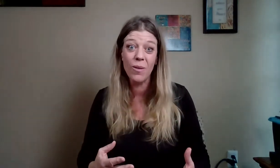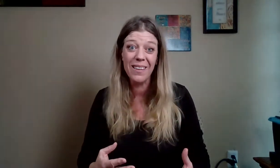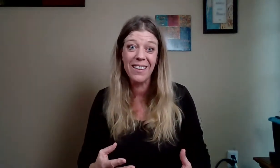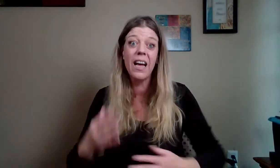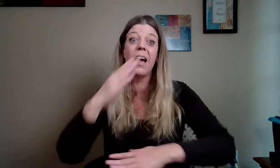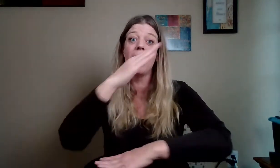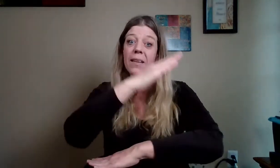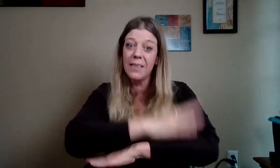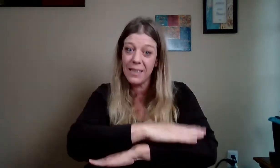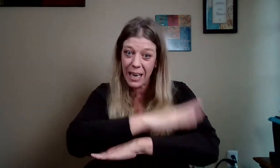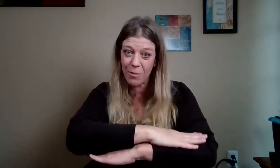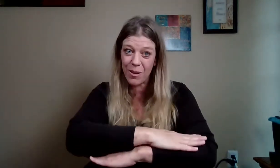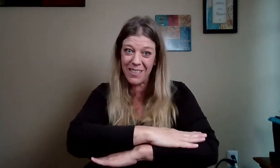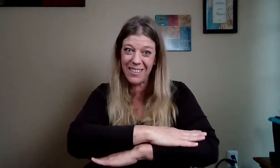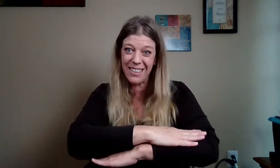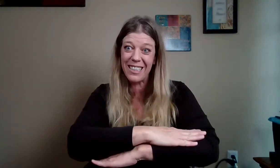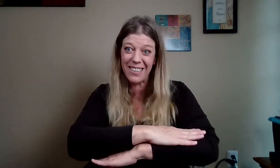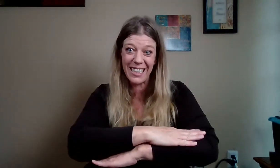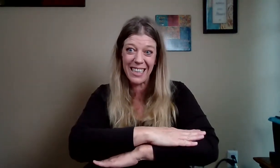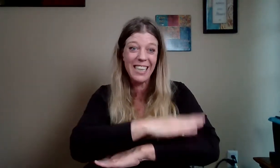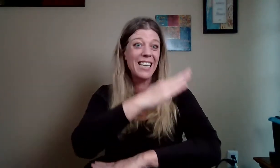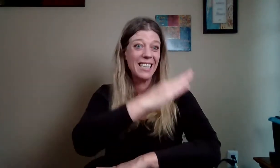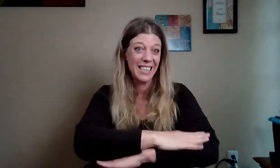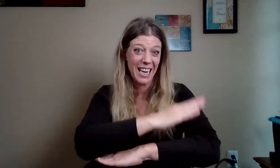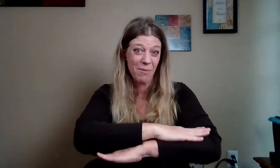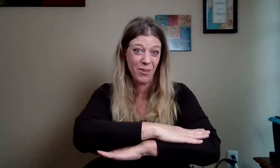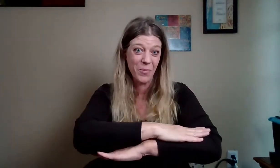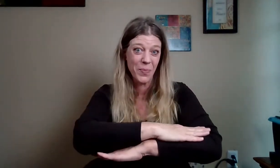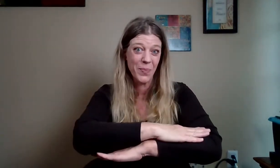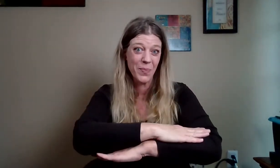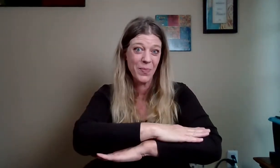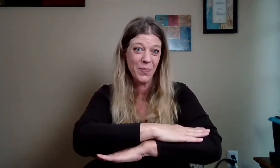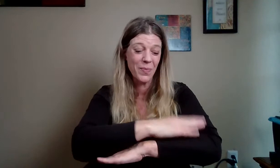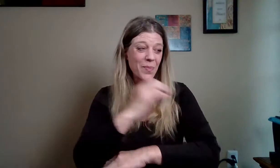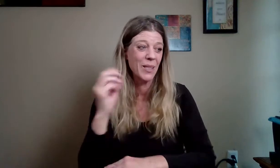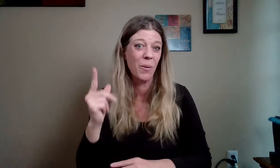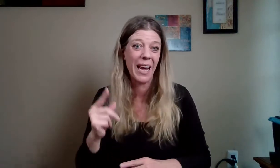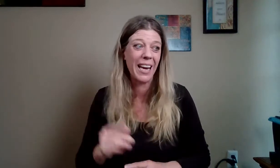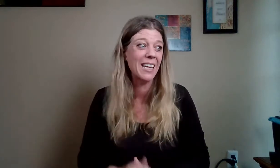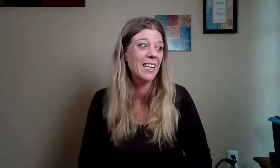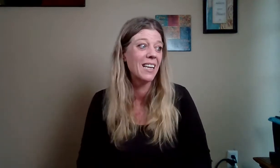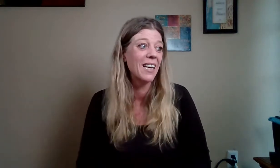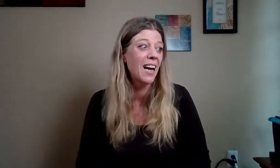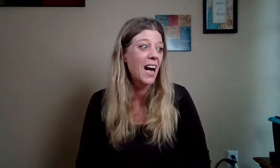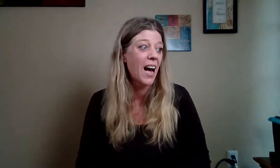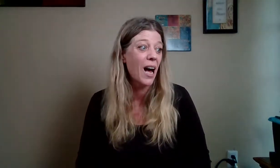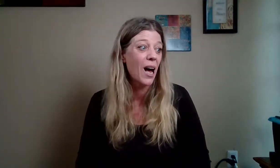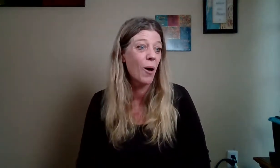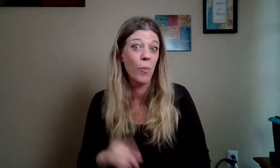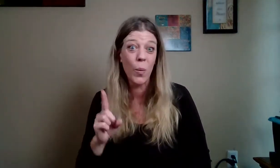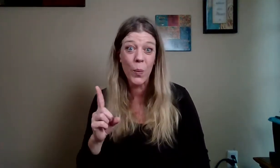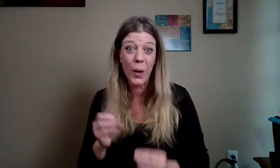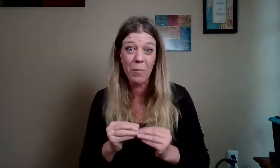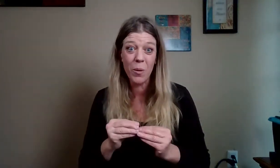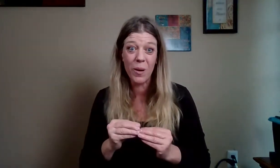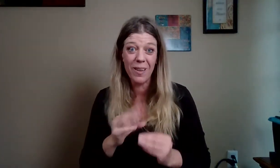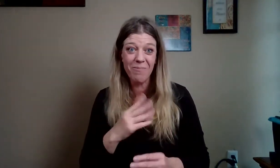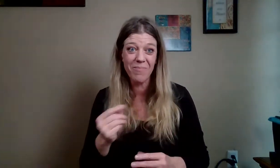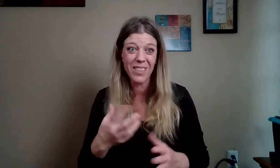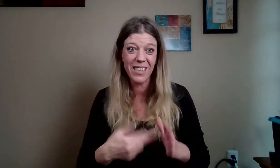So, table. Do you see? Table. Okay. One more,